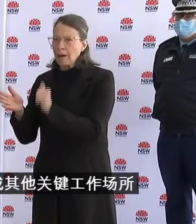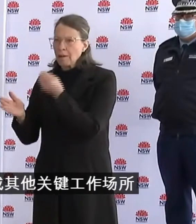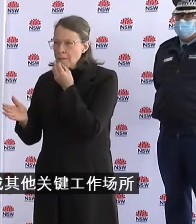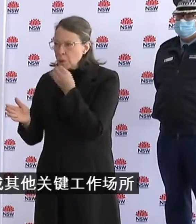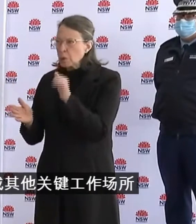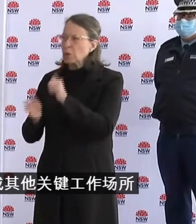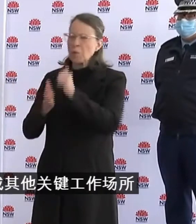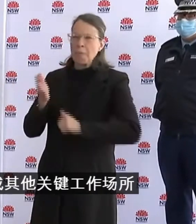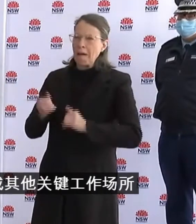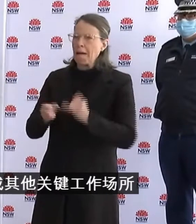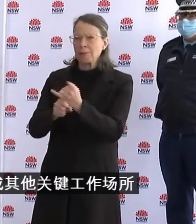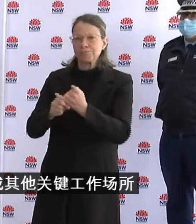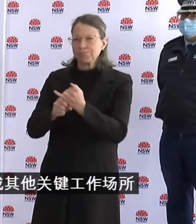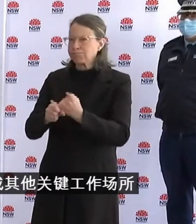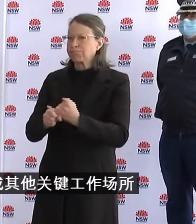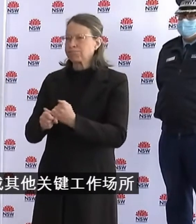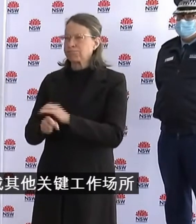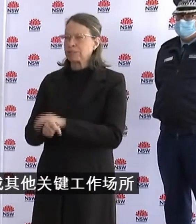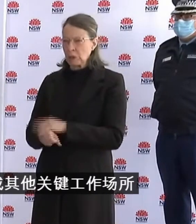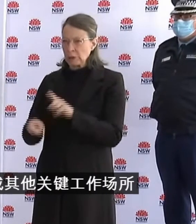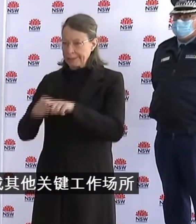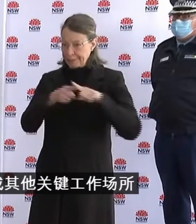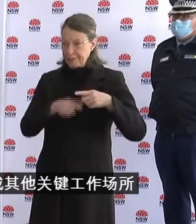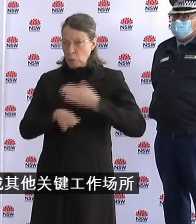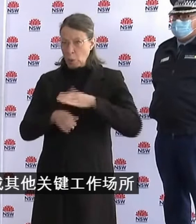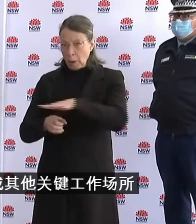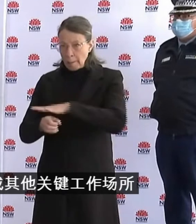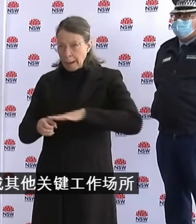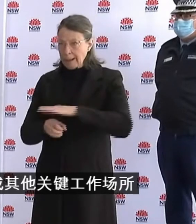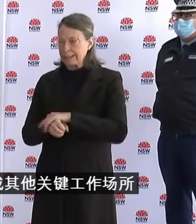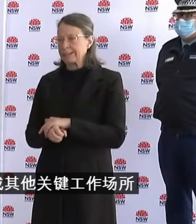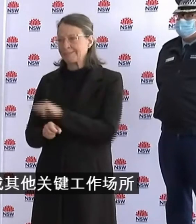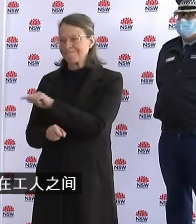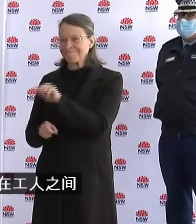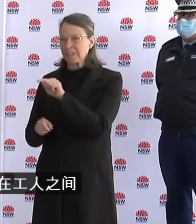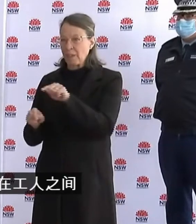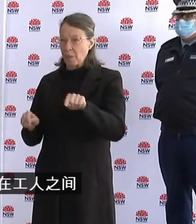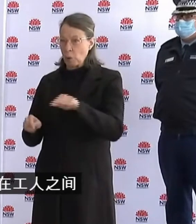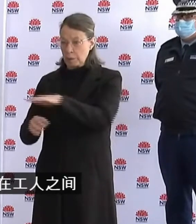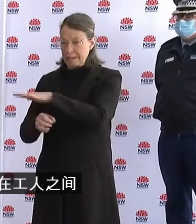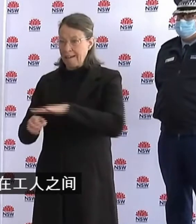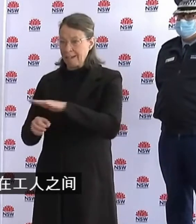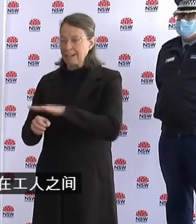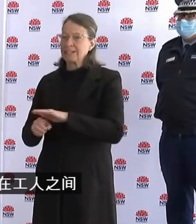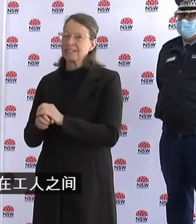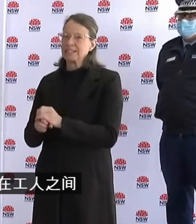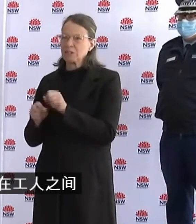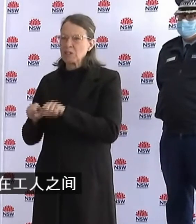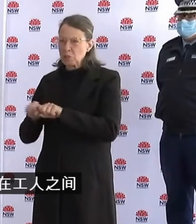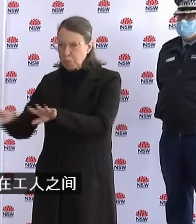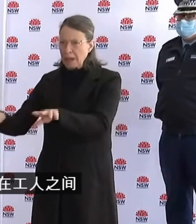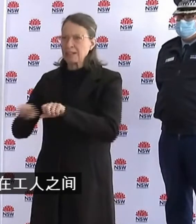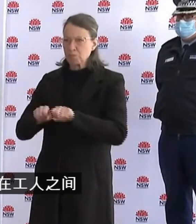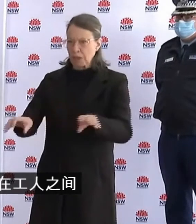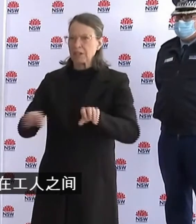or other critical workplaces, that unfortunately the disease is spreading. And recent cases have demonstrated